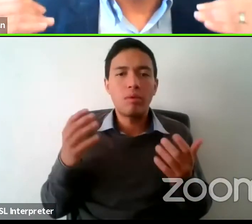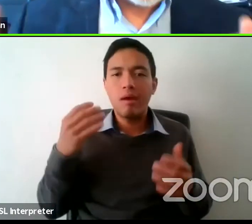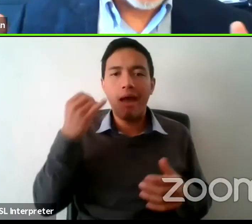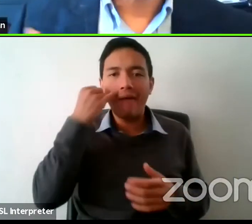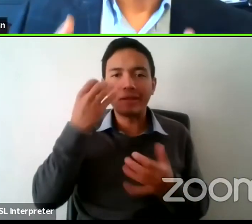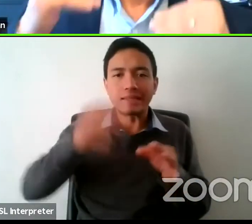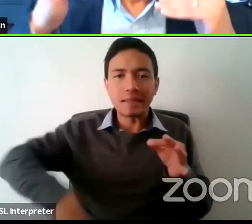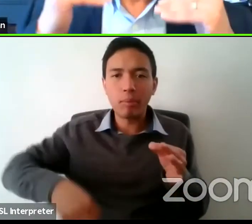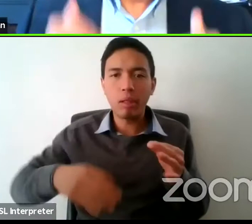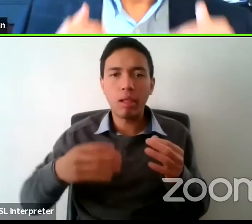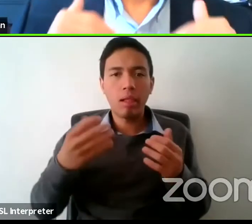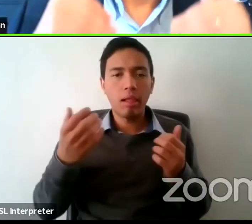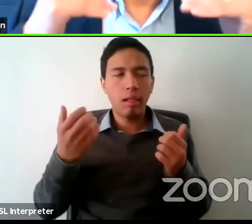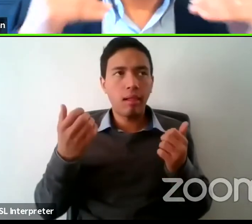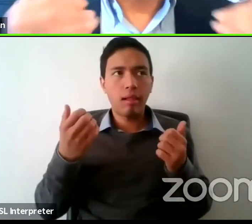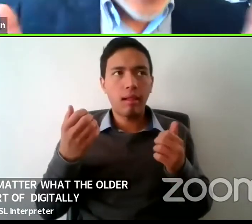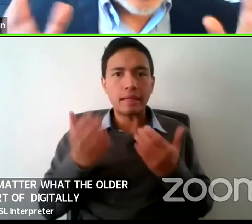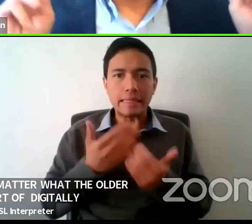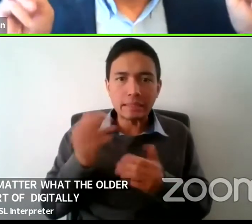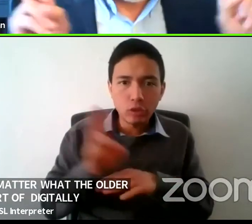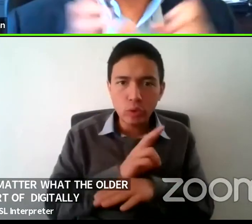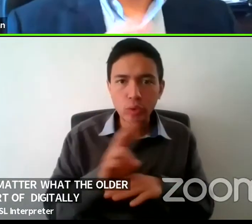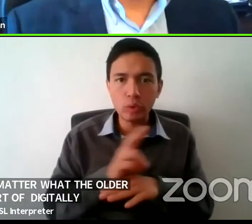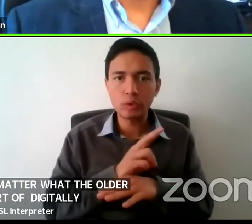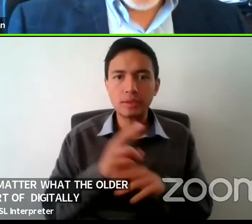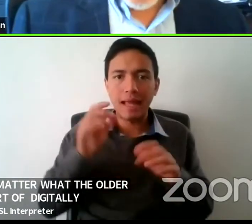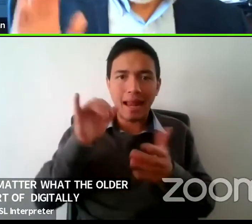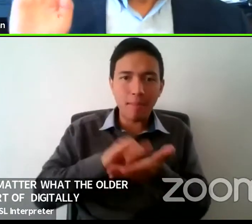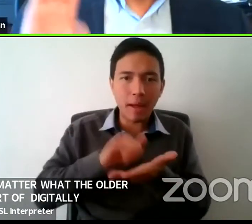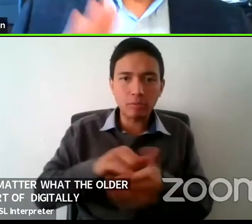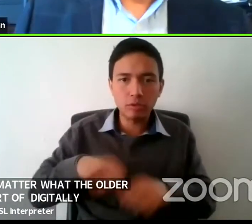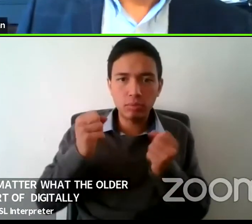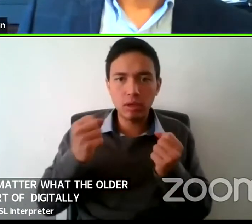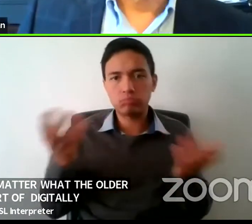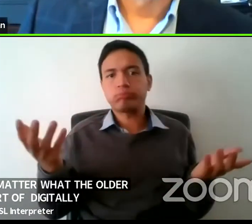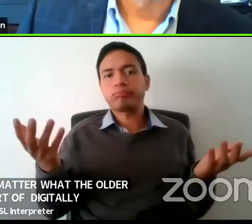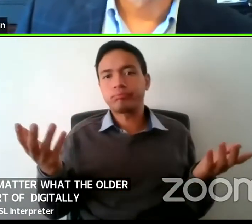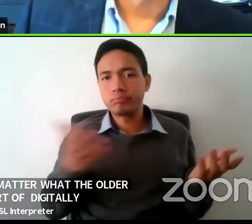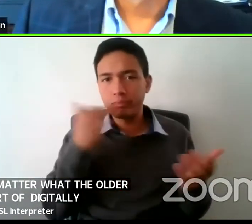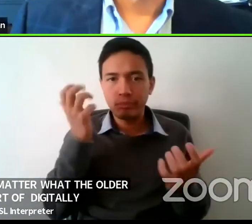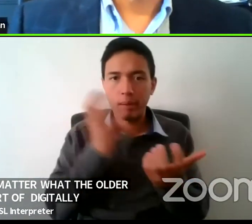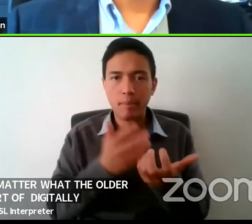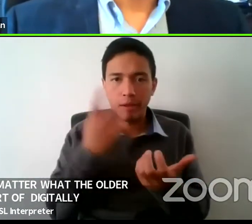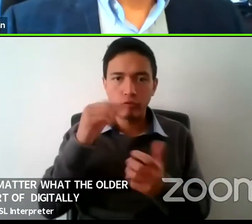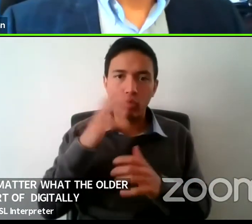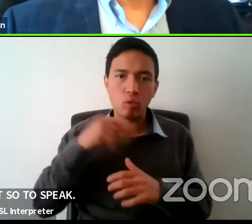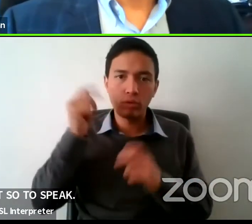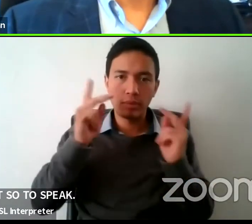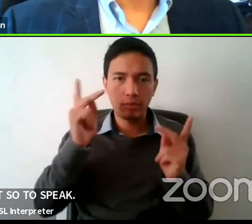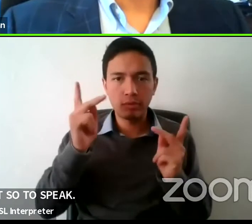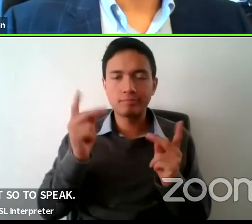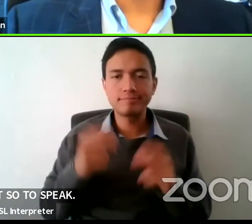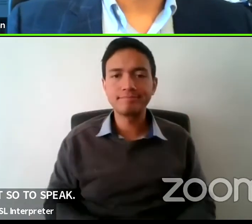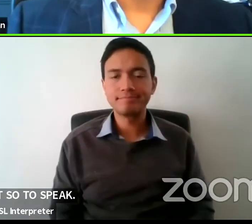digitally literate, they cannot break it, so to speak, right? And the fourth is, of course,